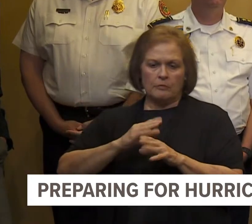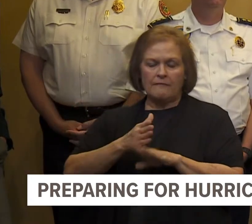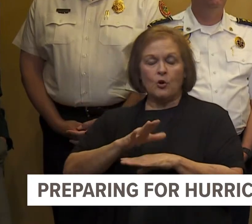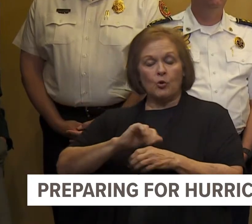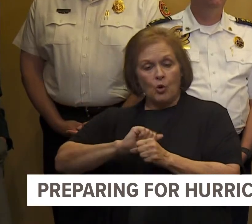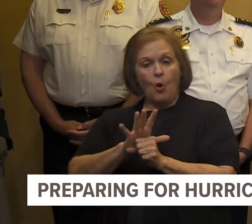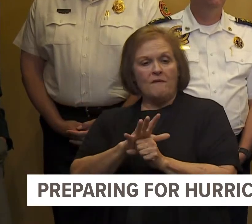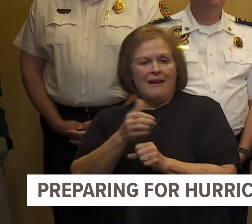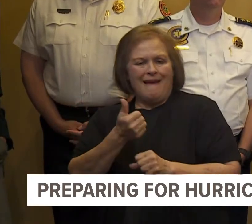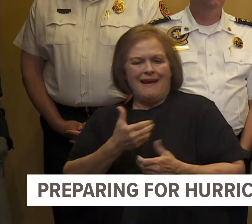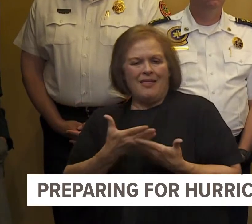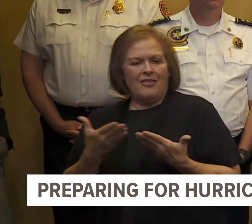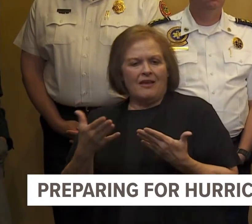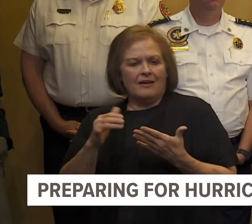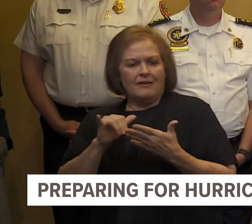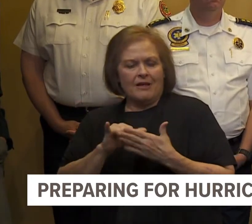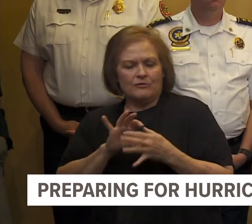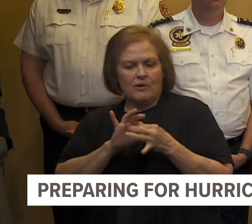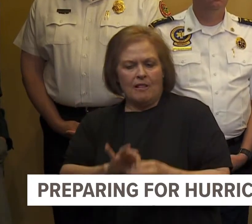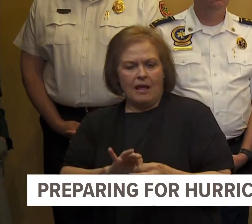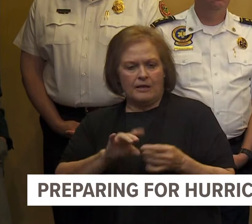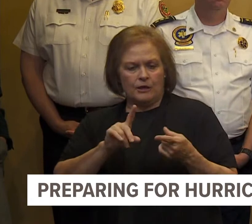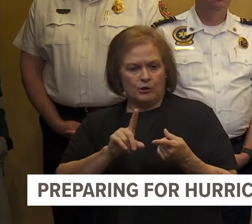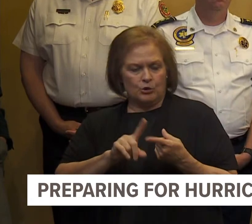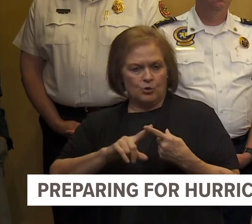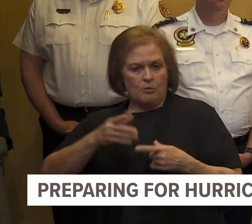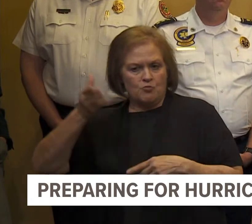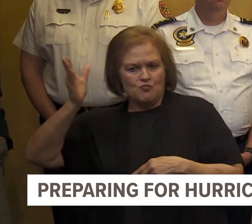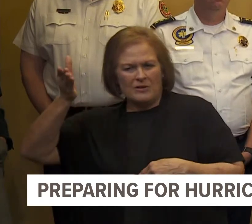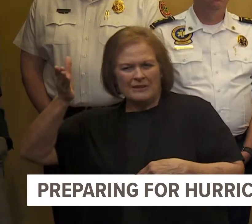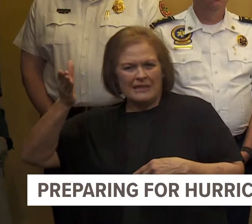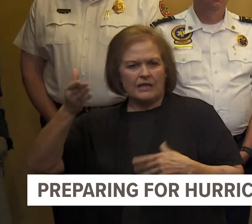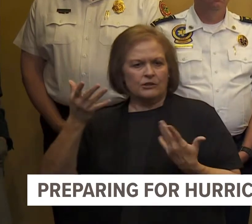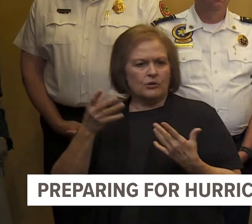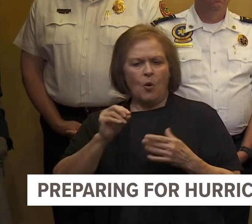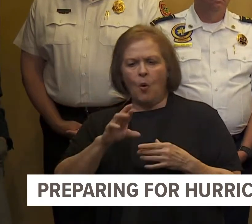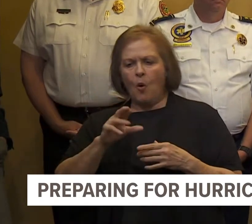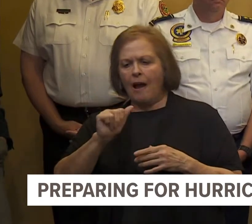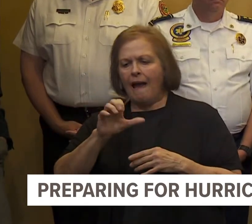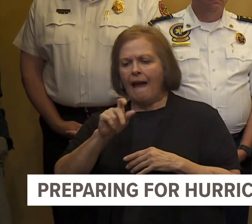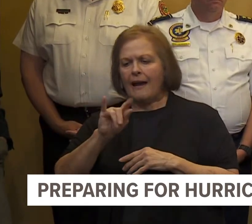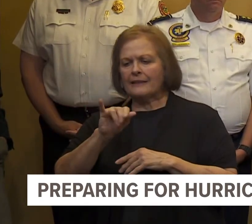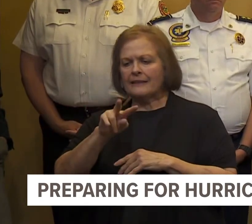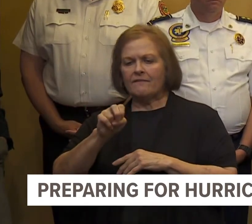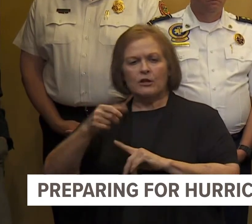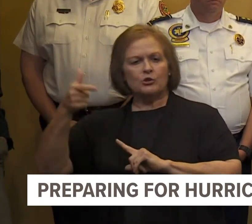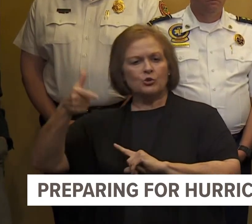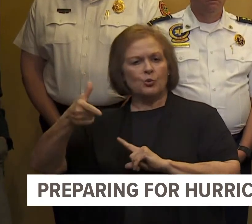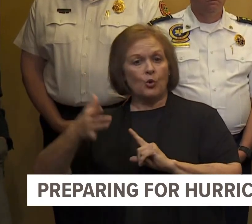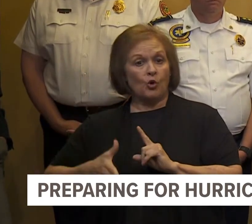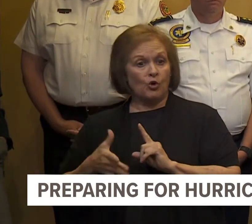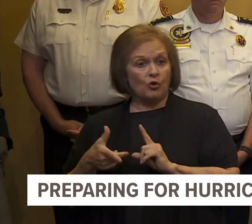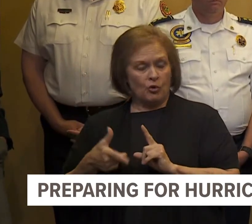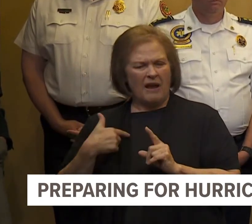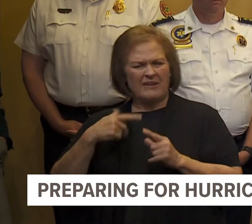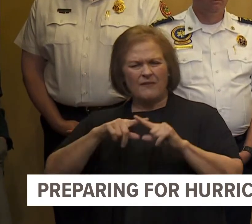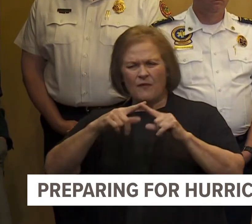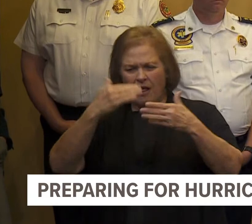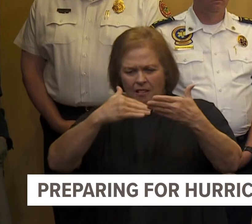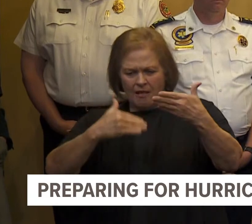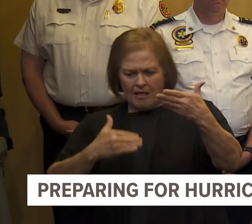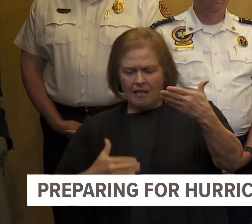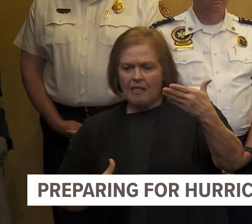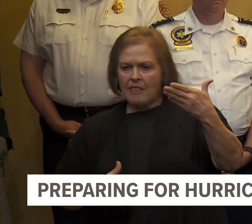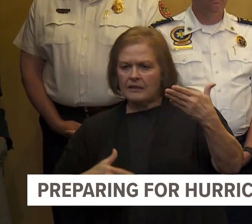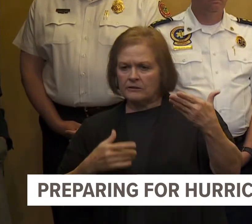type of hurricane preparedness presentation or active shooter preparedness, we have a whole list of kind of